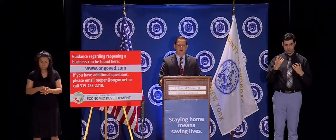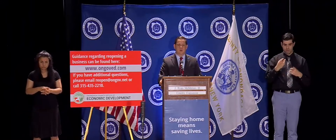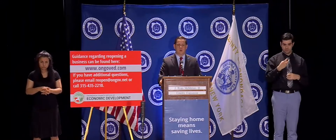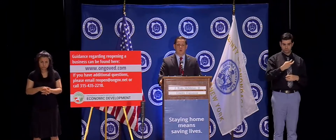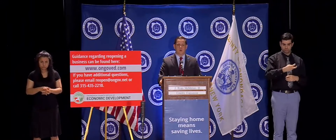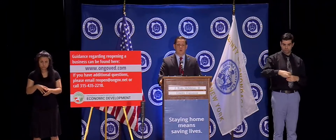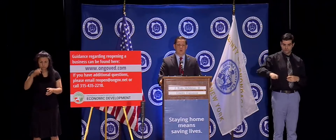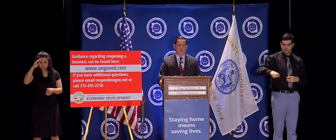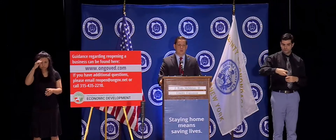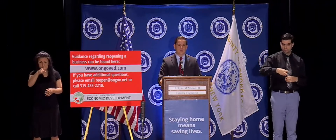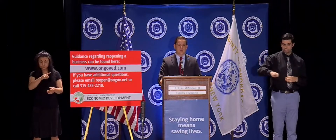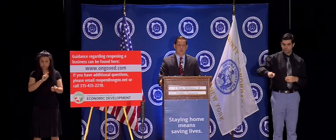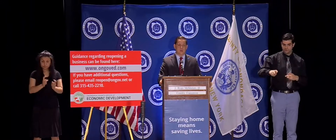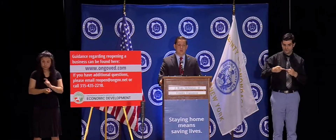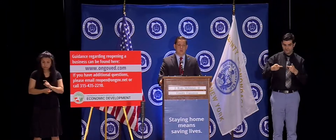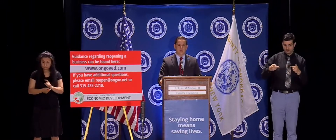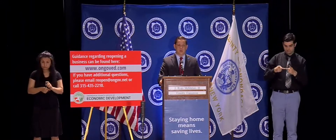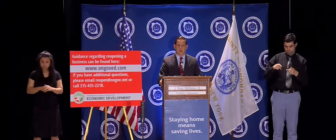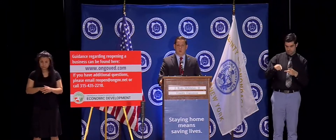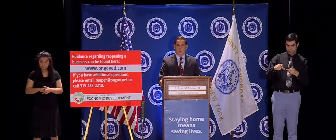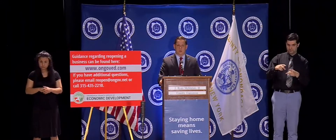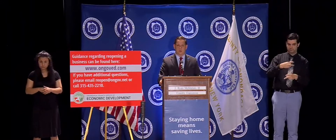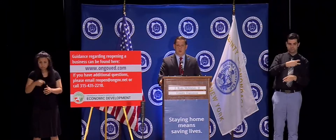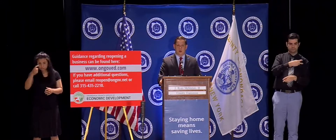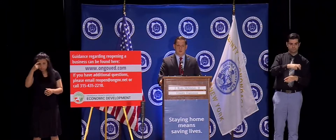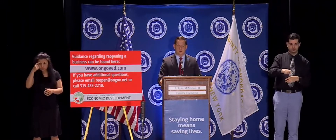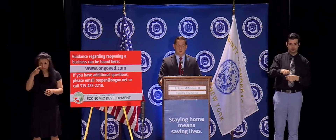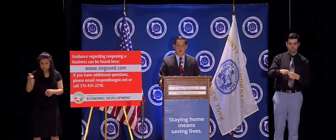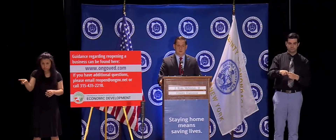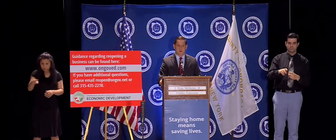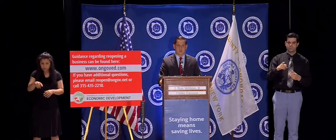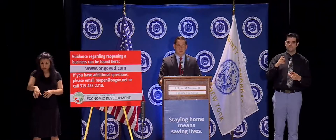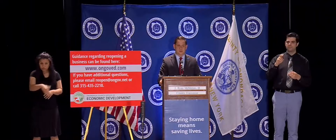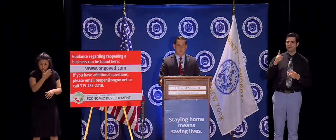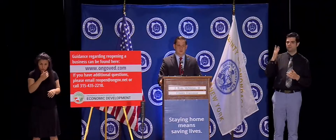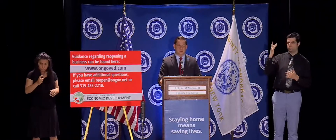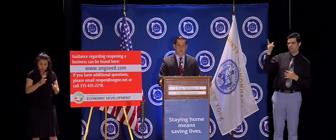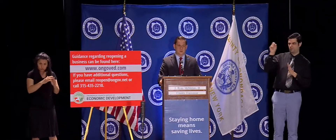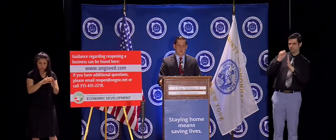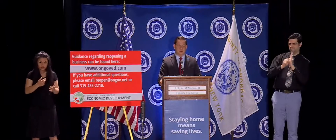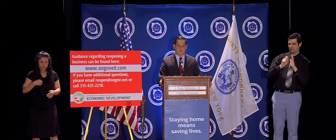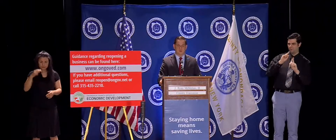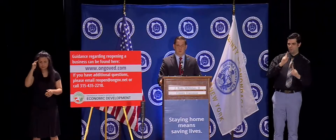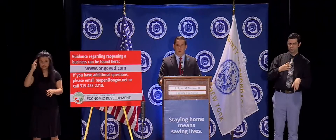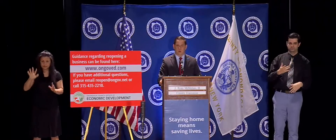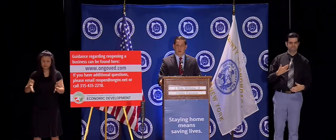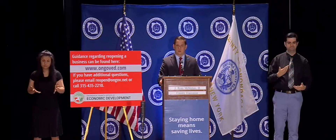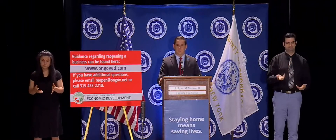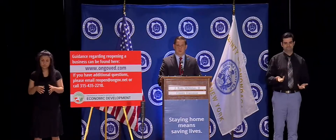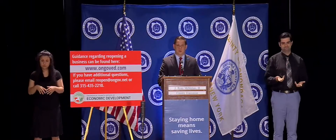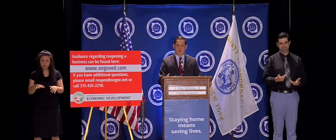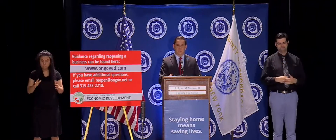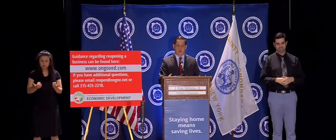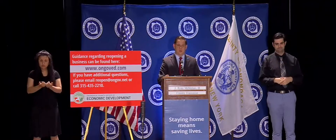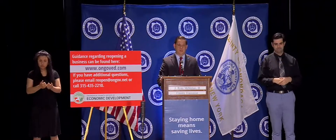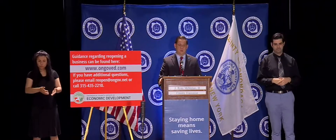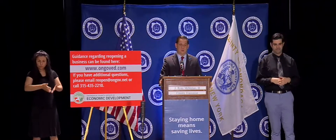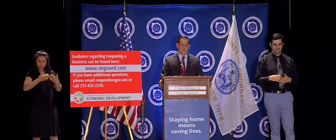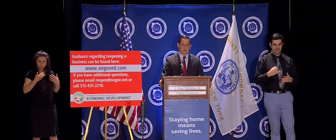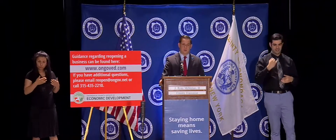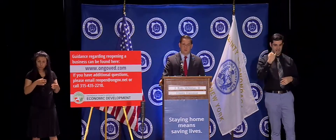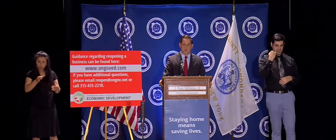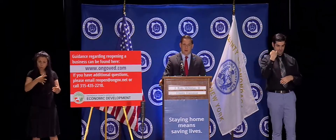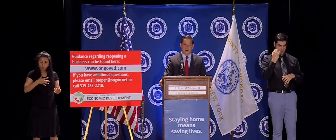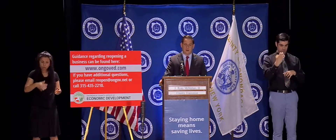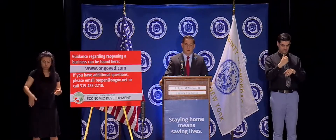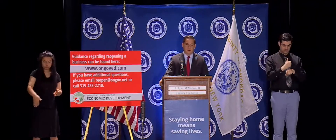COVID units could take on hospital discharges? Either or. A transitional facility would mean you'd have to do more work and put together a new partnership, but